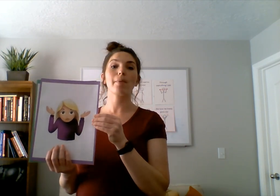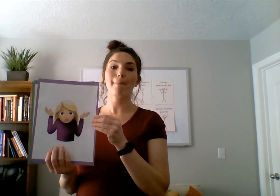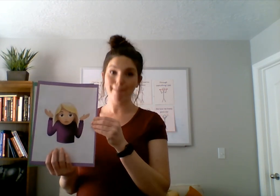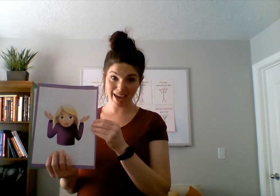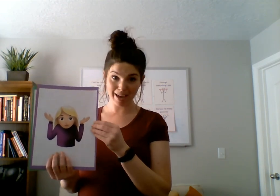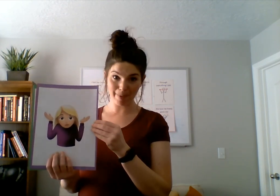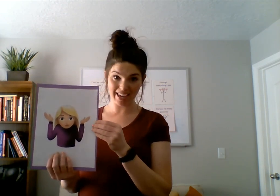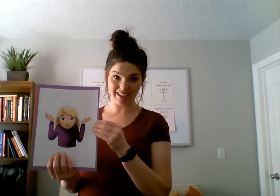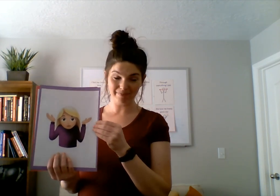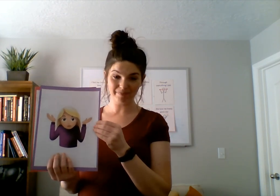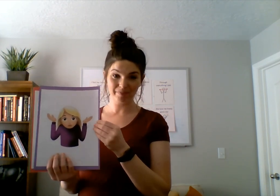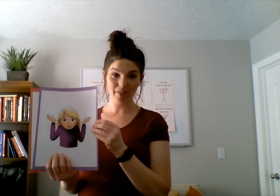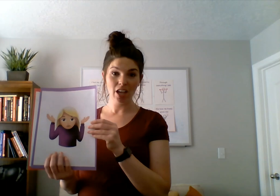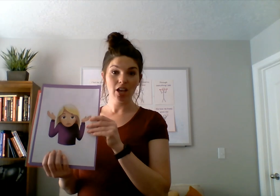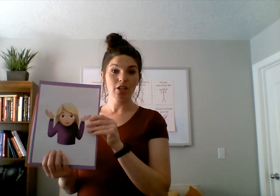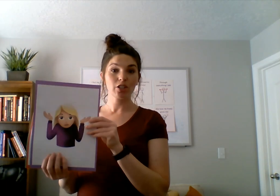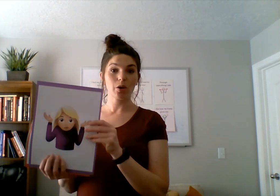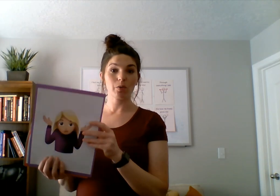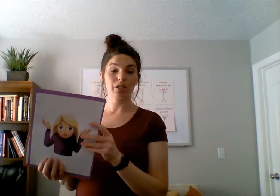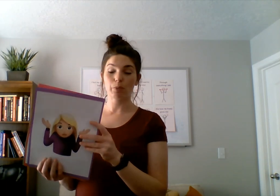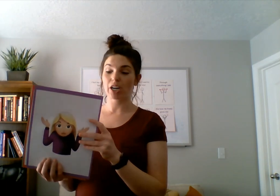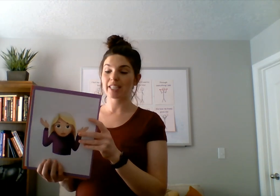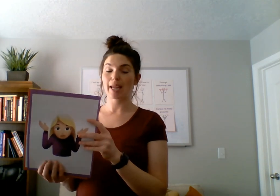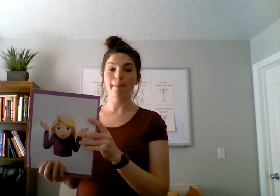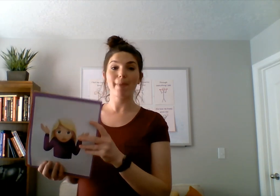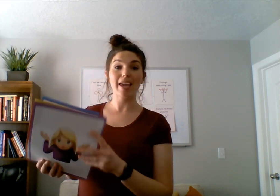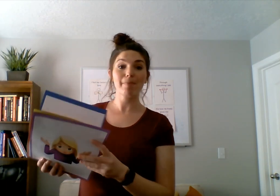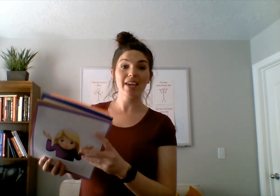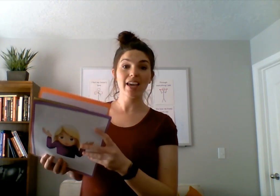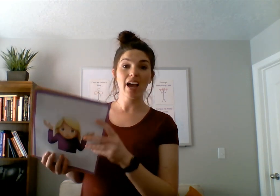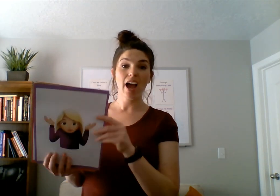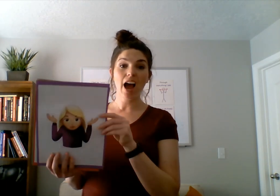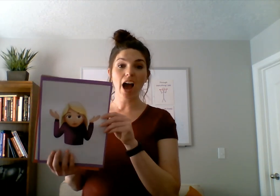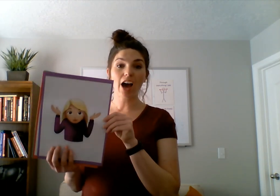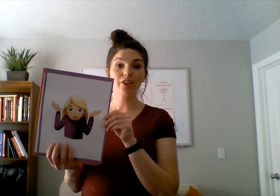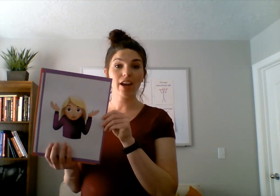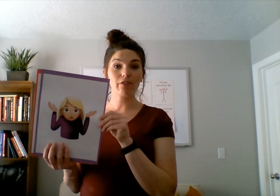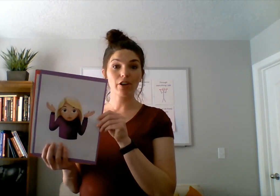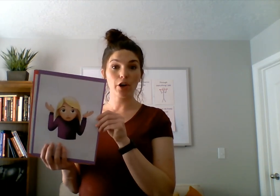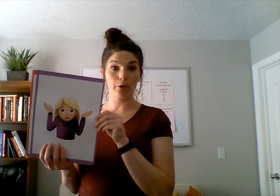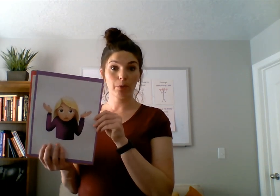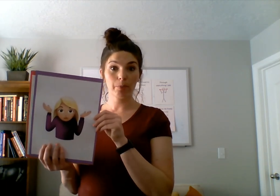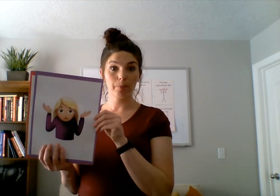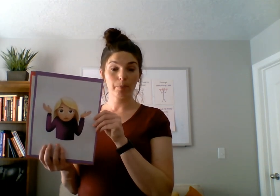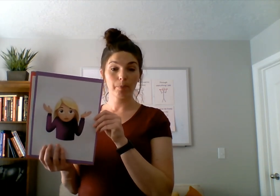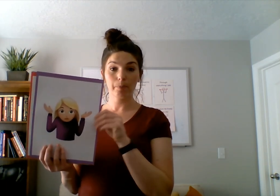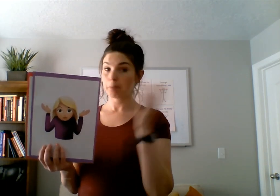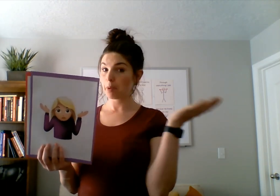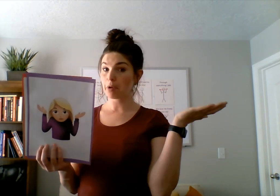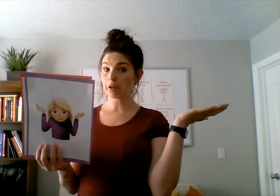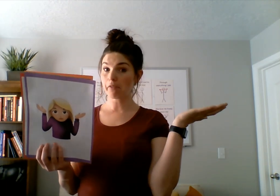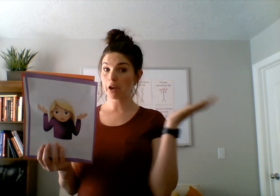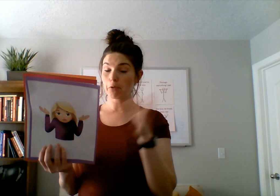maybe. So we're going to say maybe. I'll never know. Maybe I'll never know.